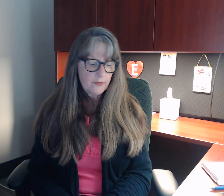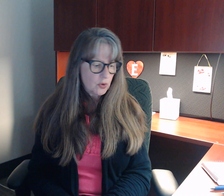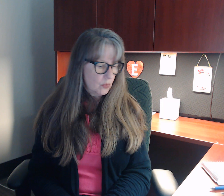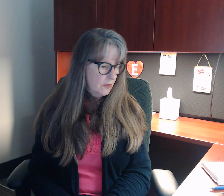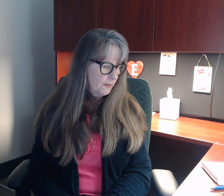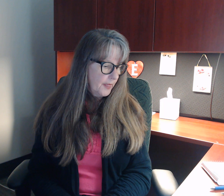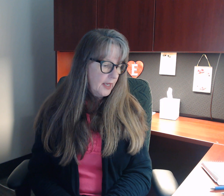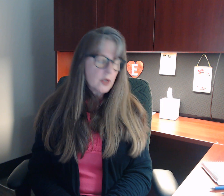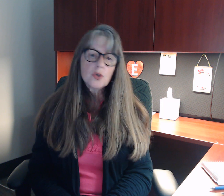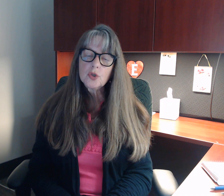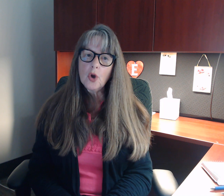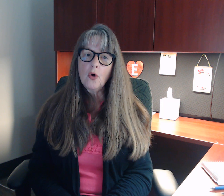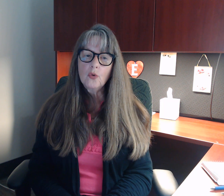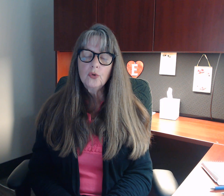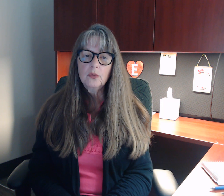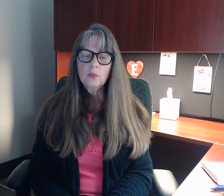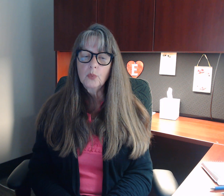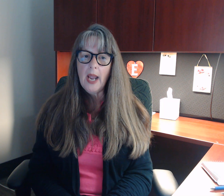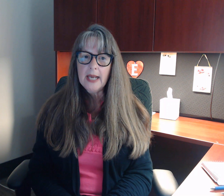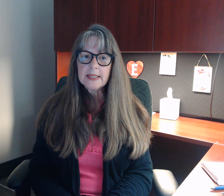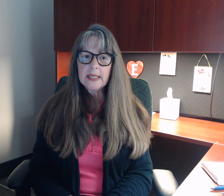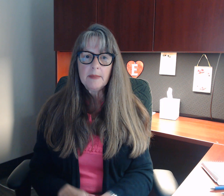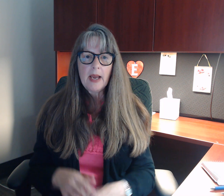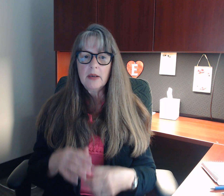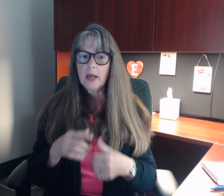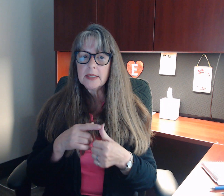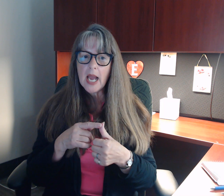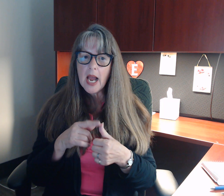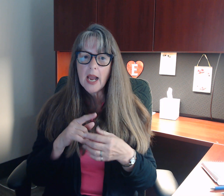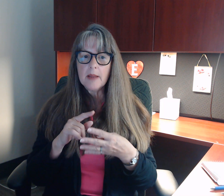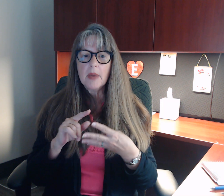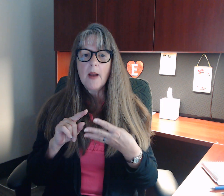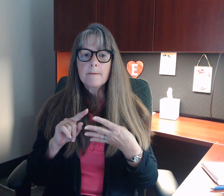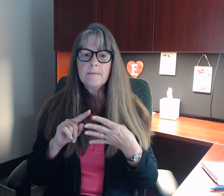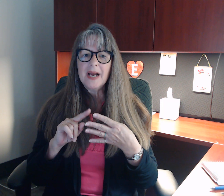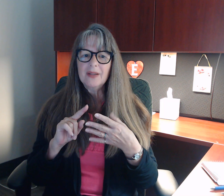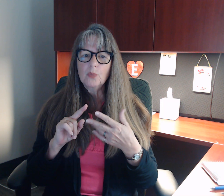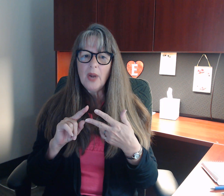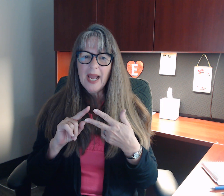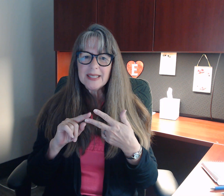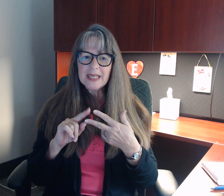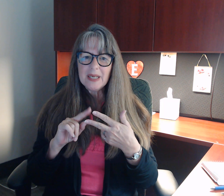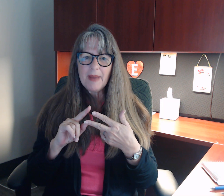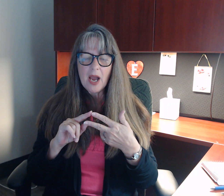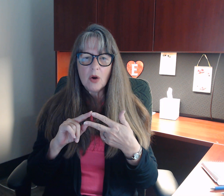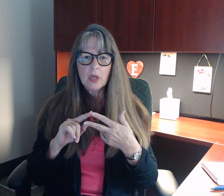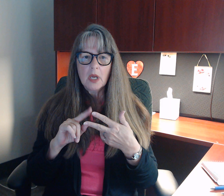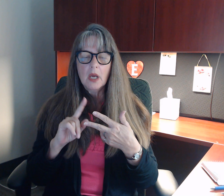school. So we're asking about not a time, but we're asking about